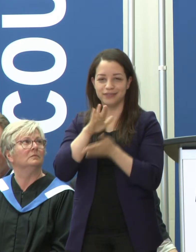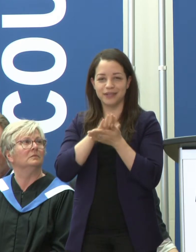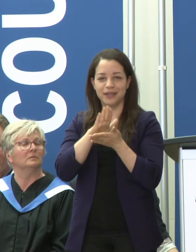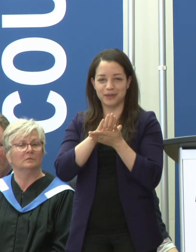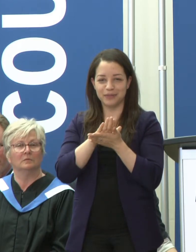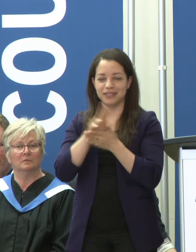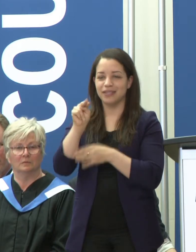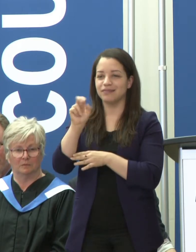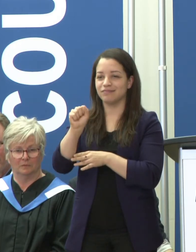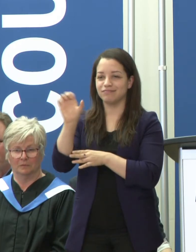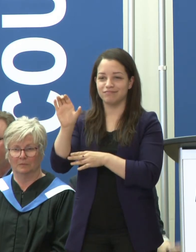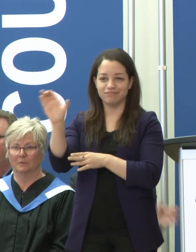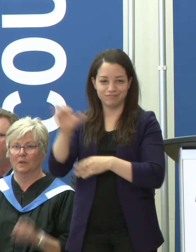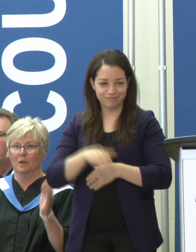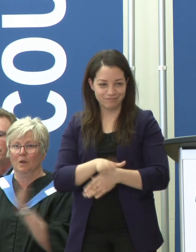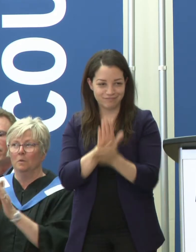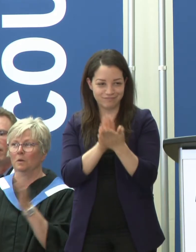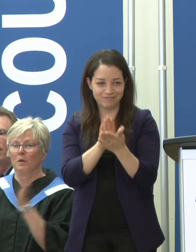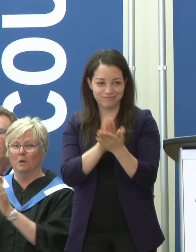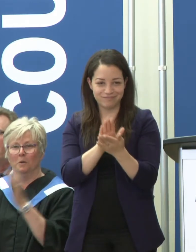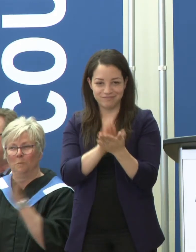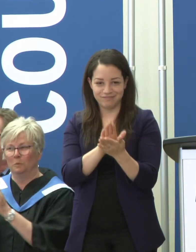Scotia Community College.